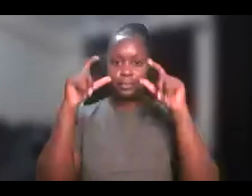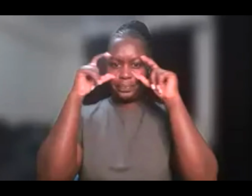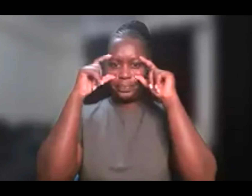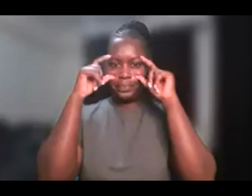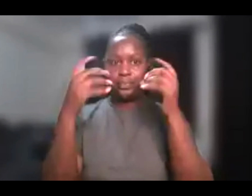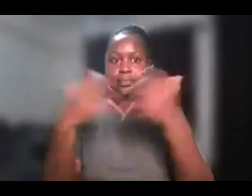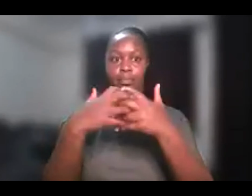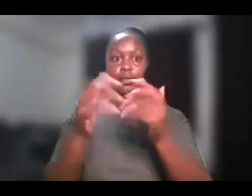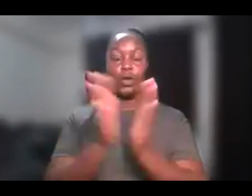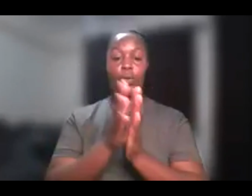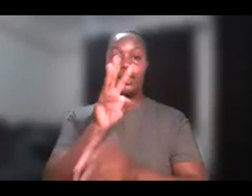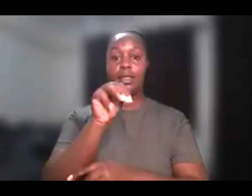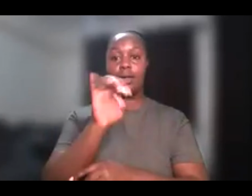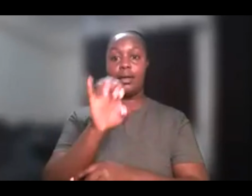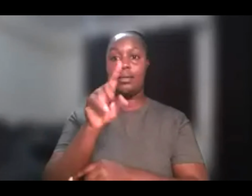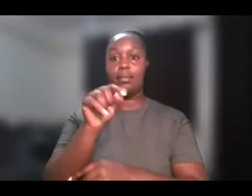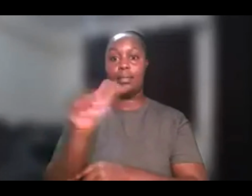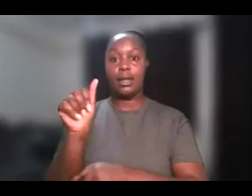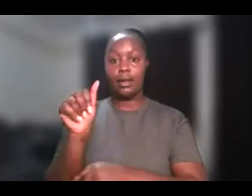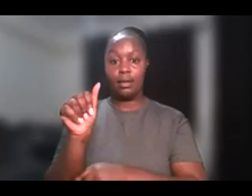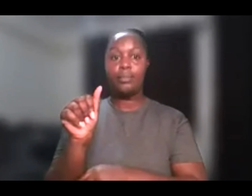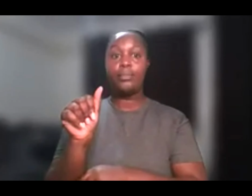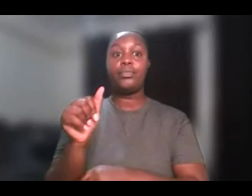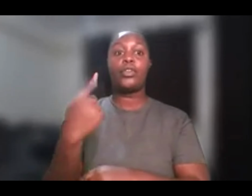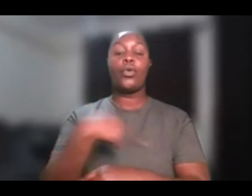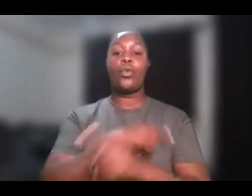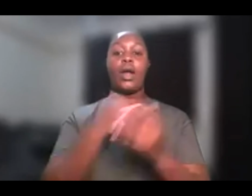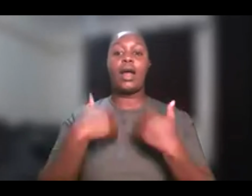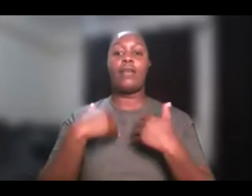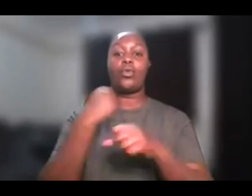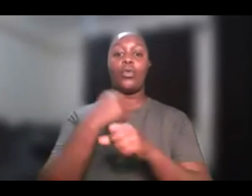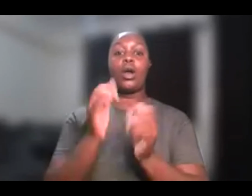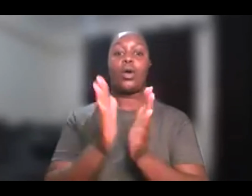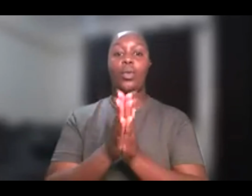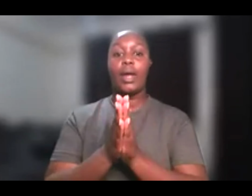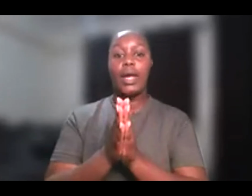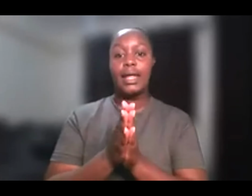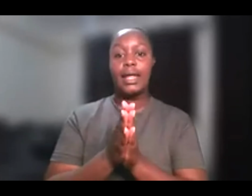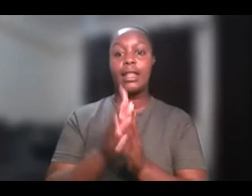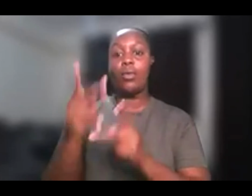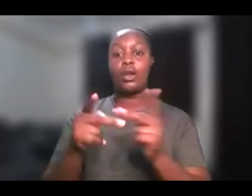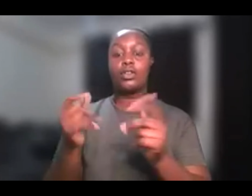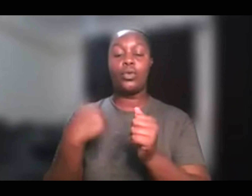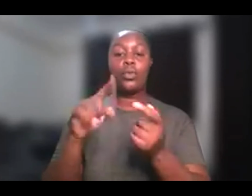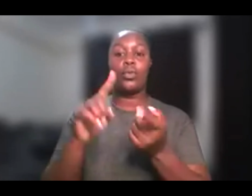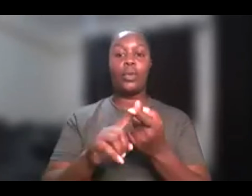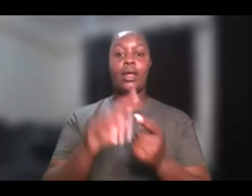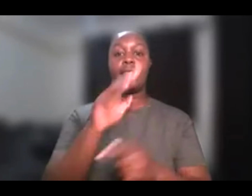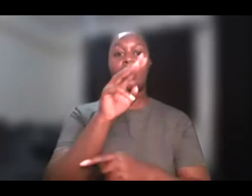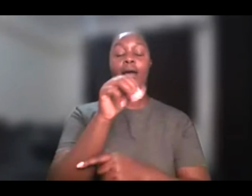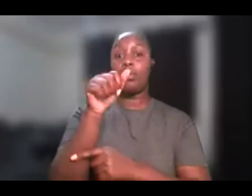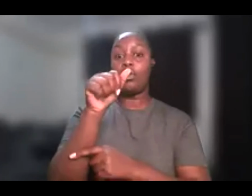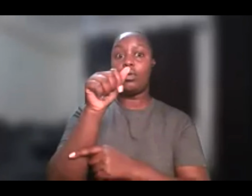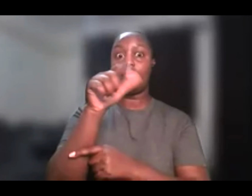work in progress with Rockheed and Apple glasses. We also support mobile and desktop and also Chrome